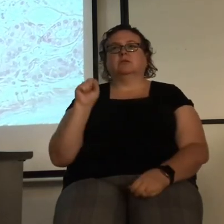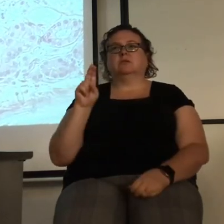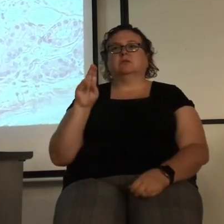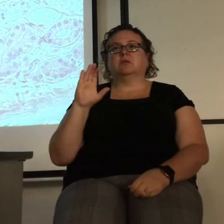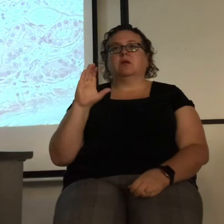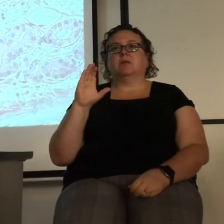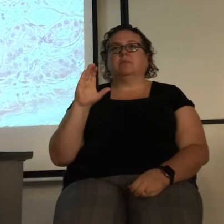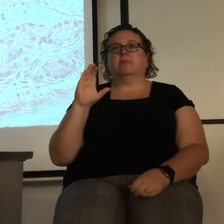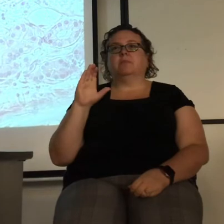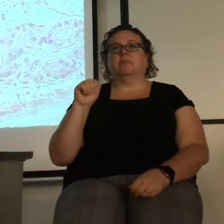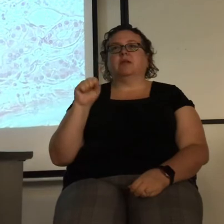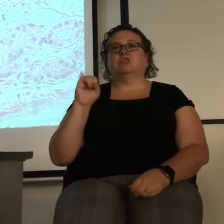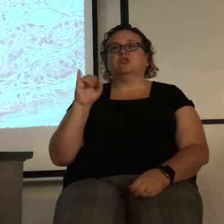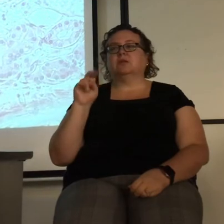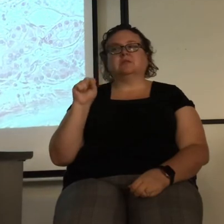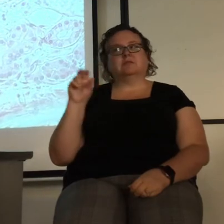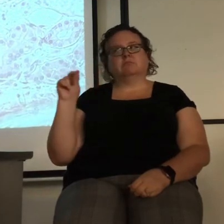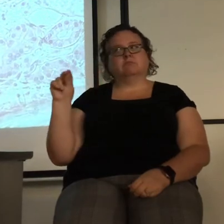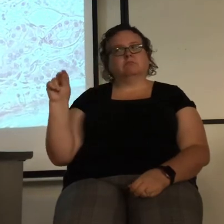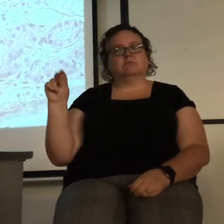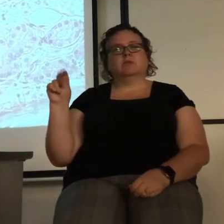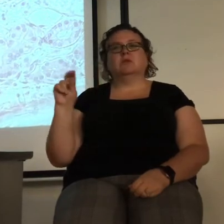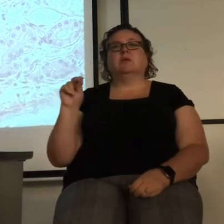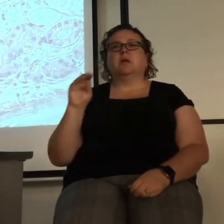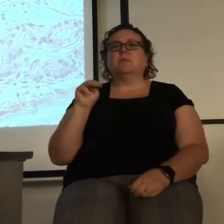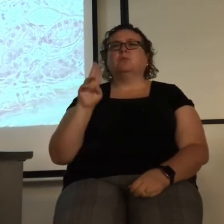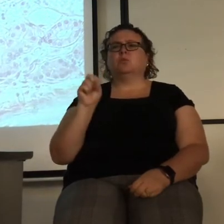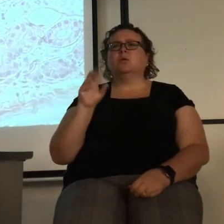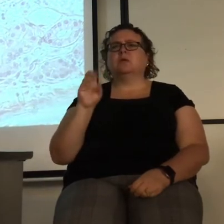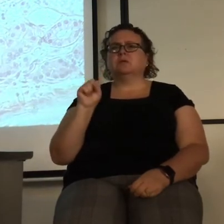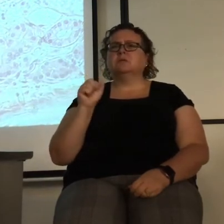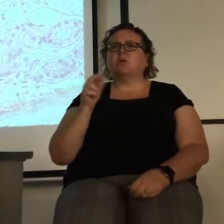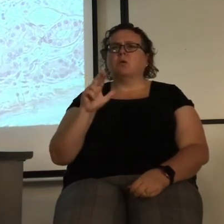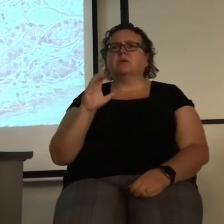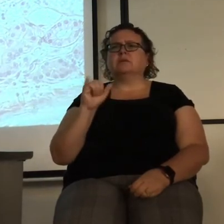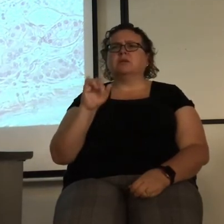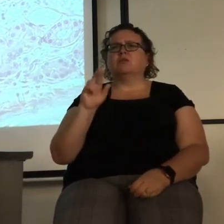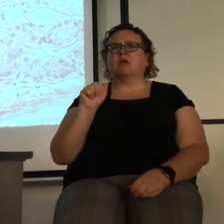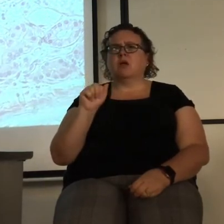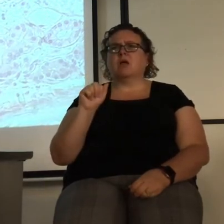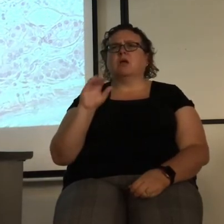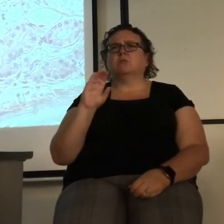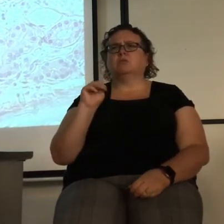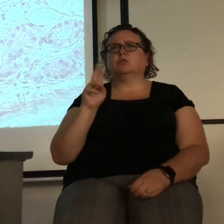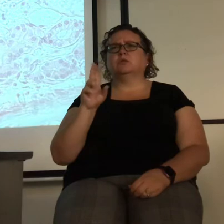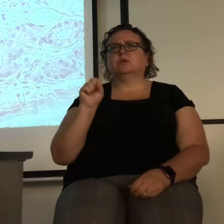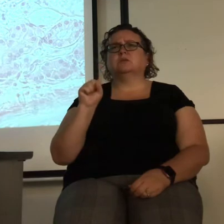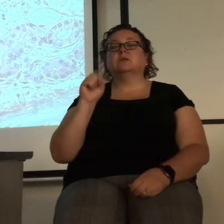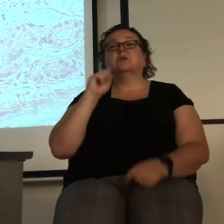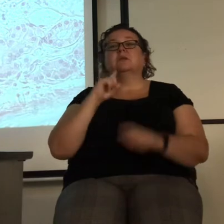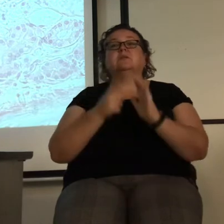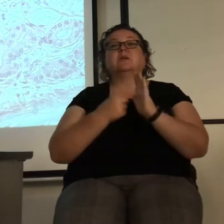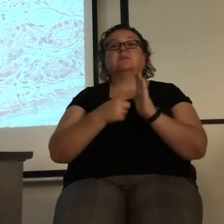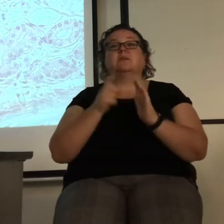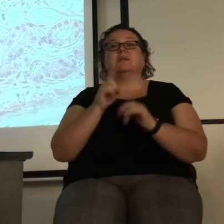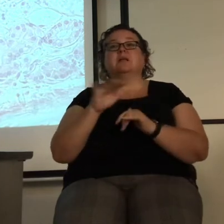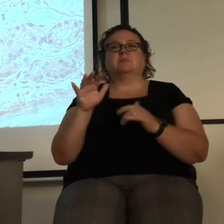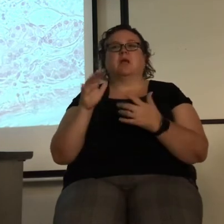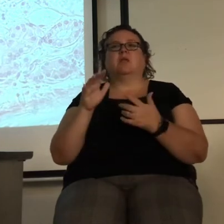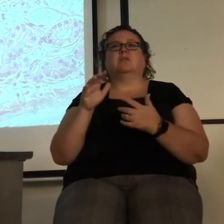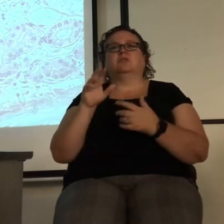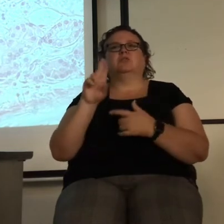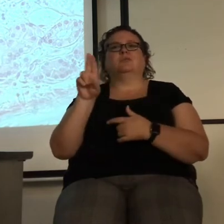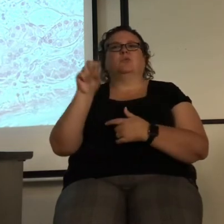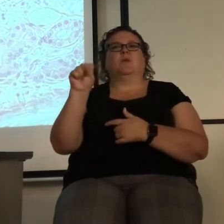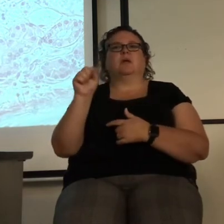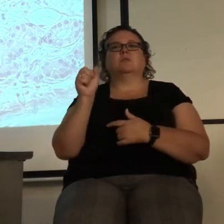sebaceous gland. Yeah, it's a gland, not sebaceous, mucus. You could say mucus or seromucus. And sometimes I spell mucus just US,